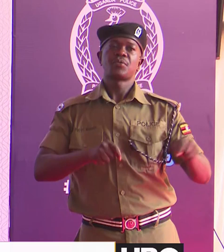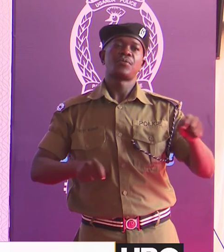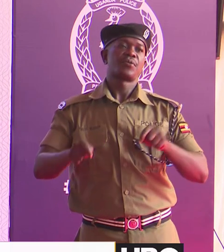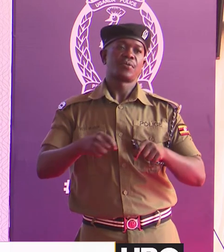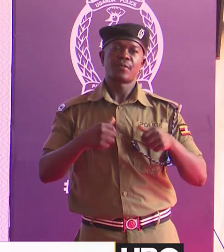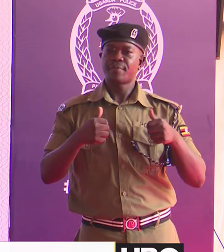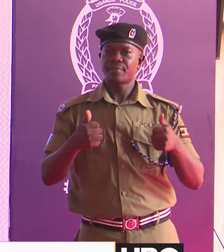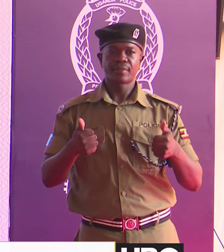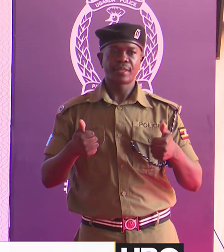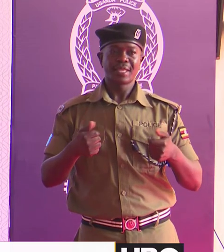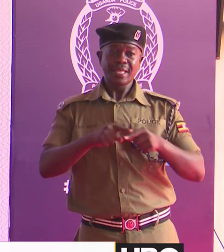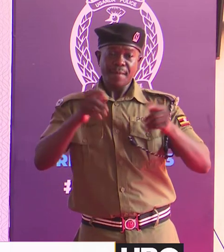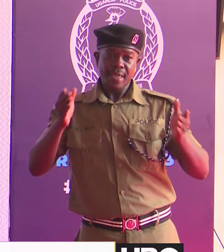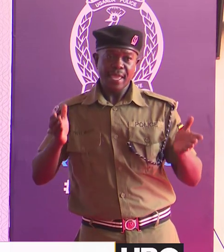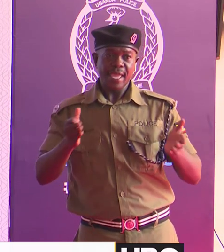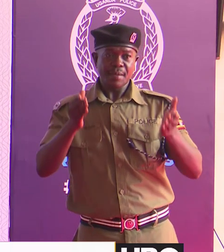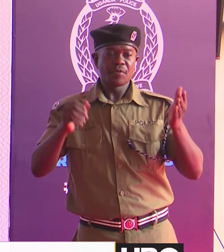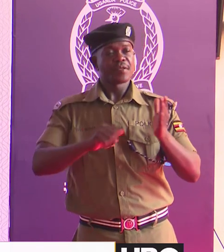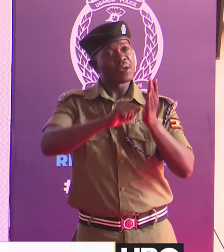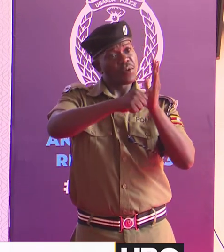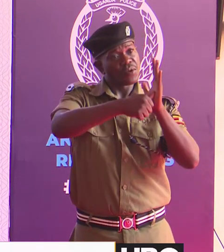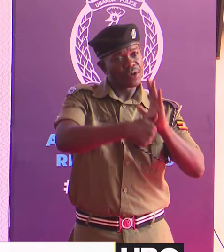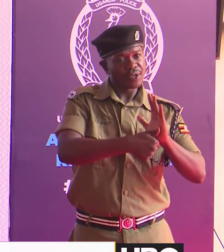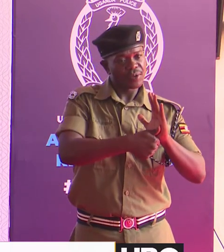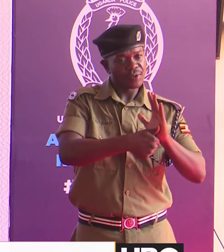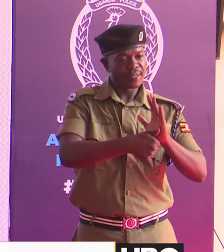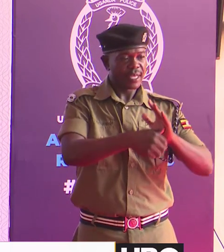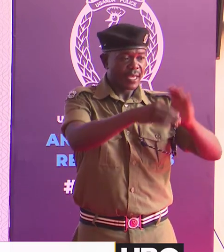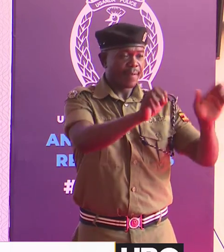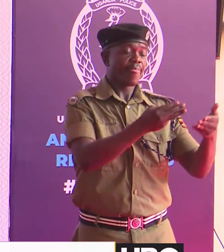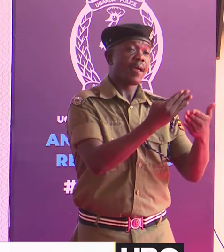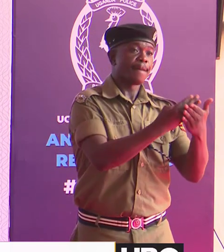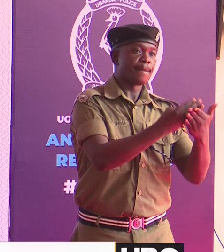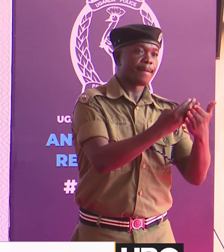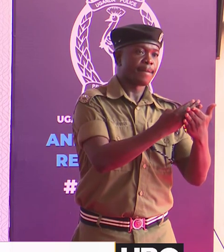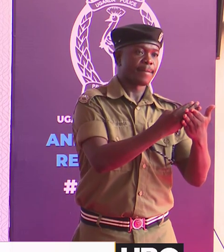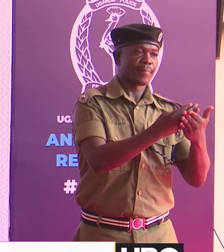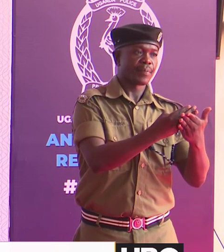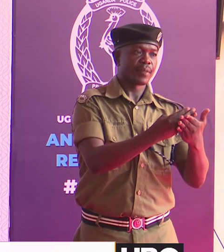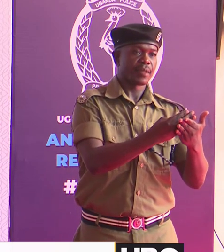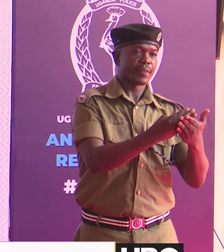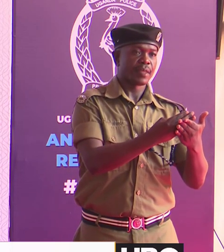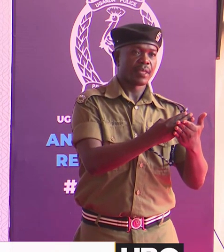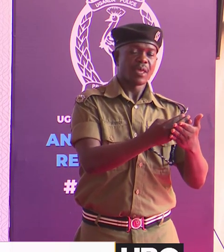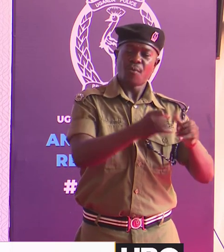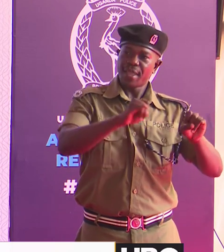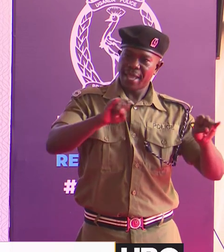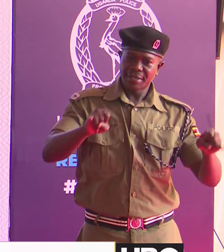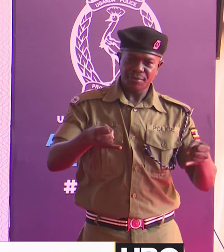improving the conditions in detention facilities. The remodeling of 10 facilities in various